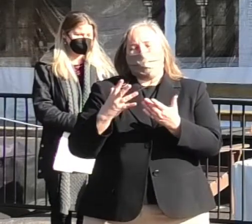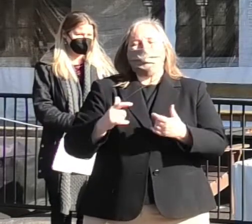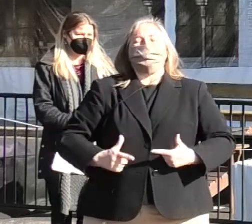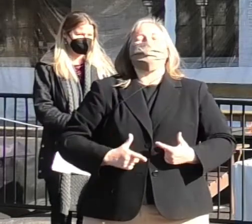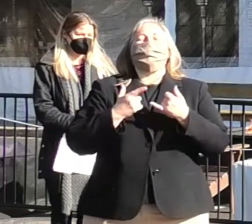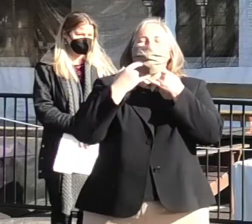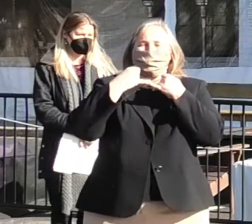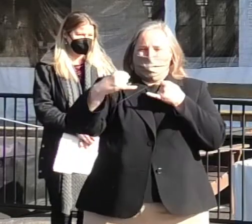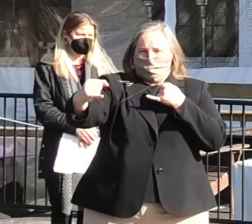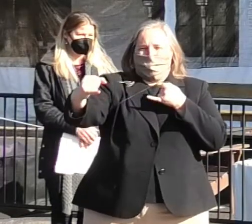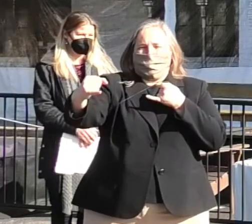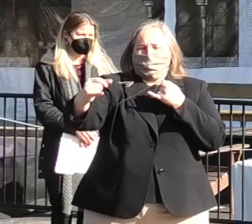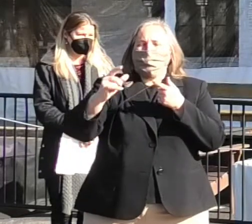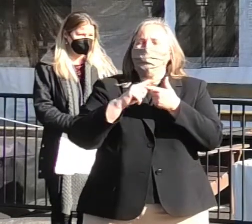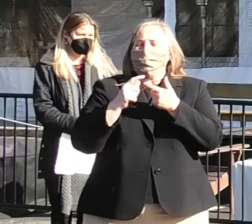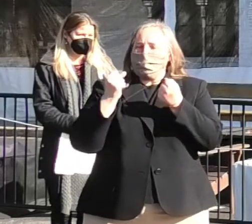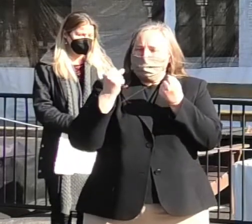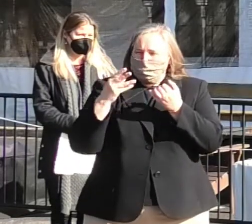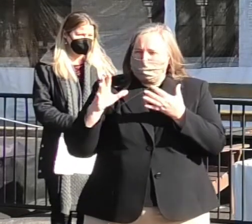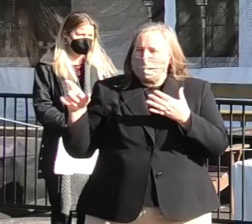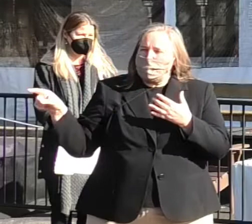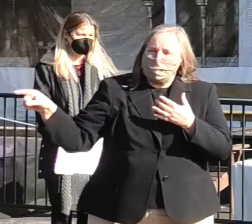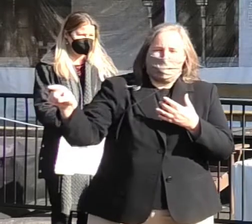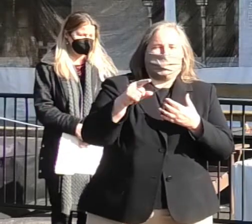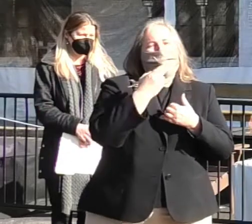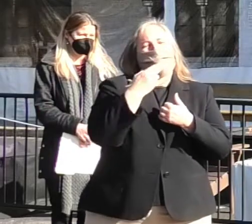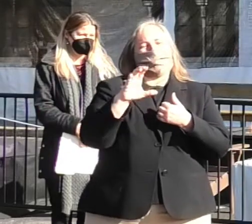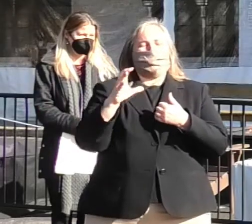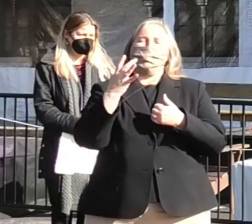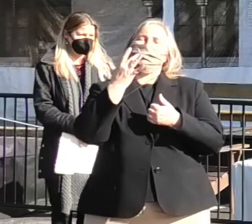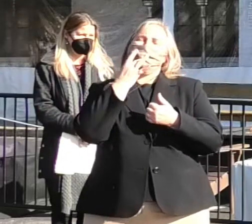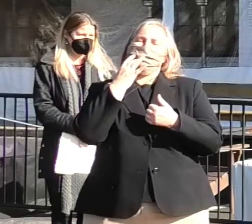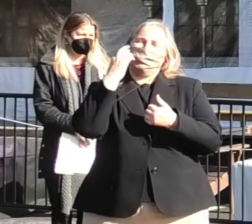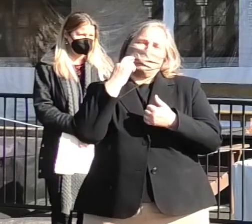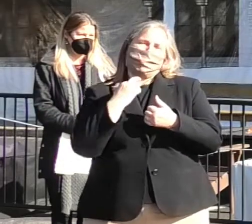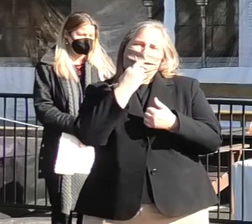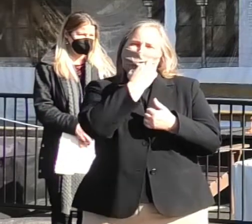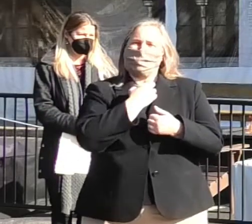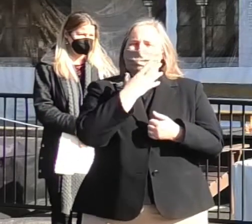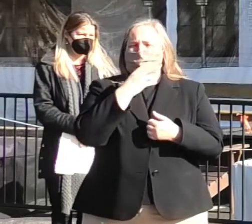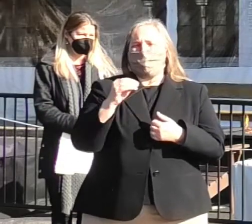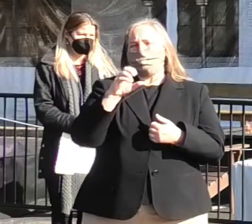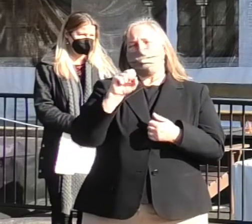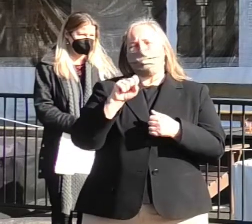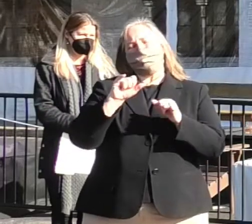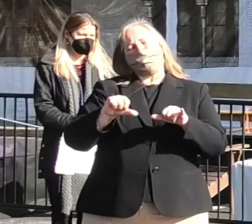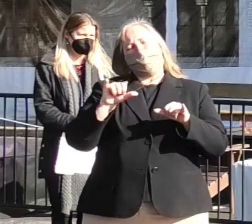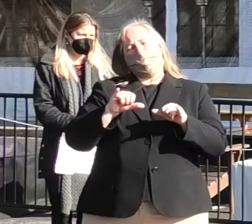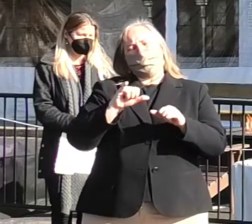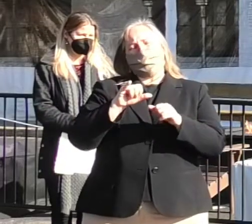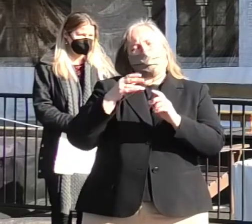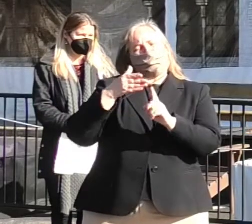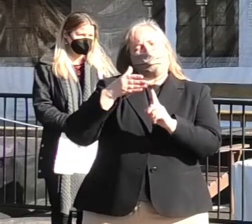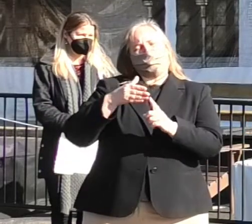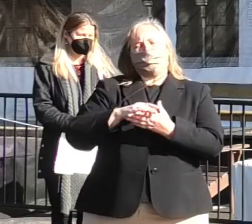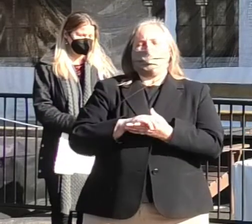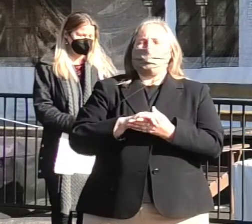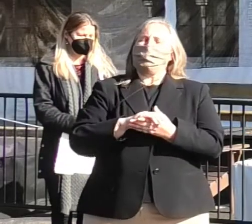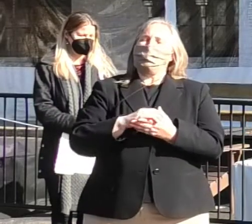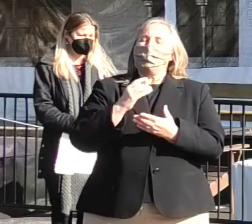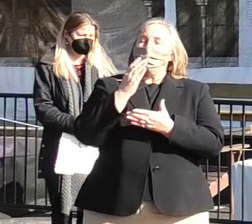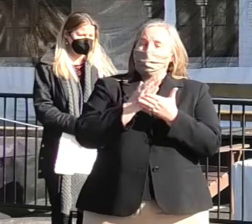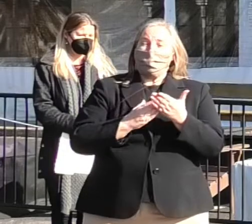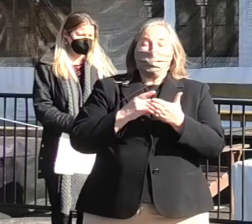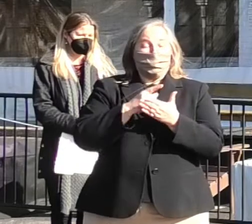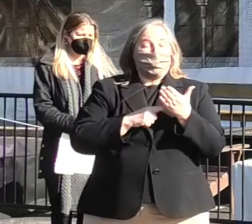lifeline to many of Howard County's favorite restaurants and staples. Part of what makes Howard County